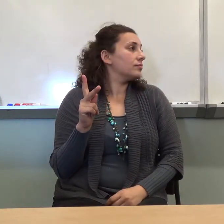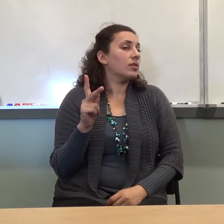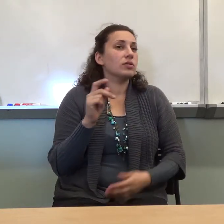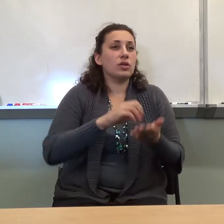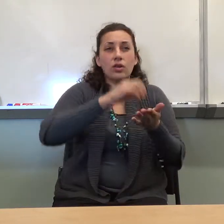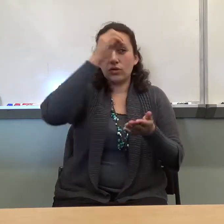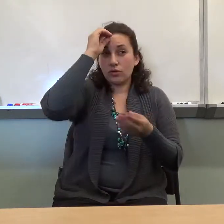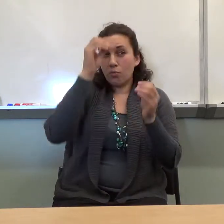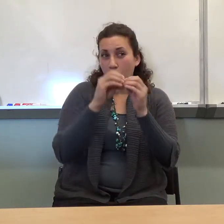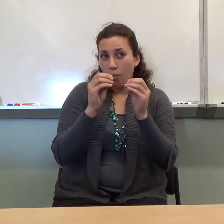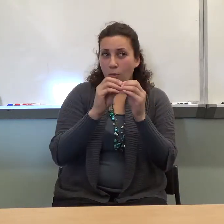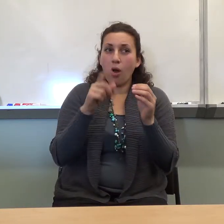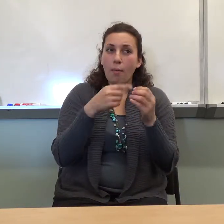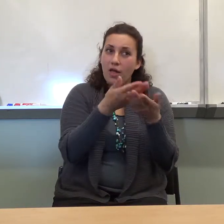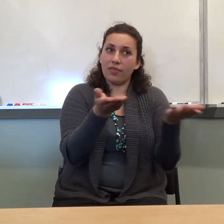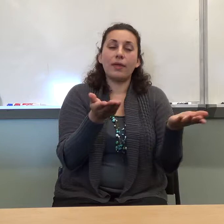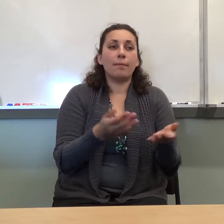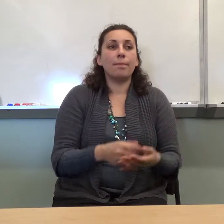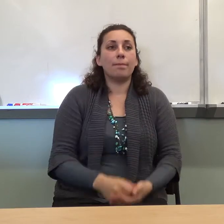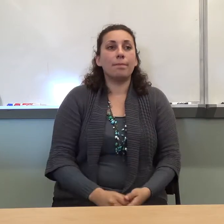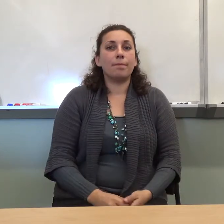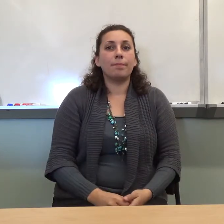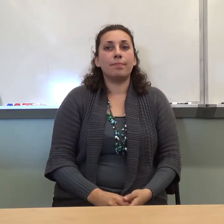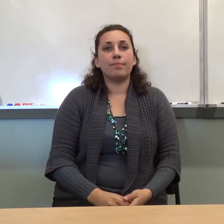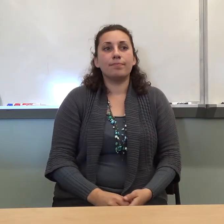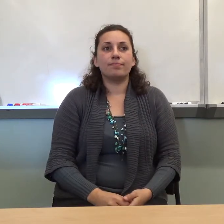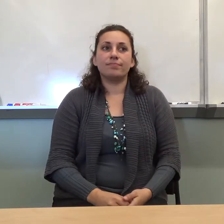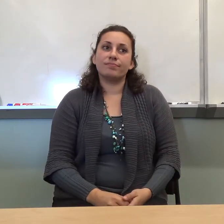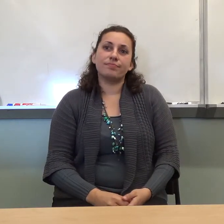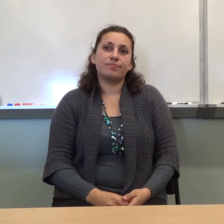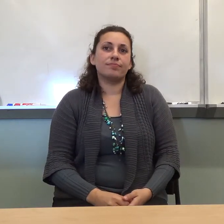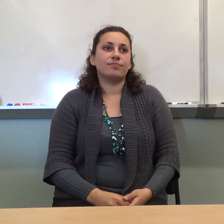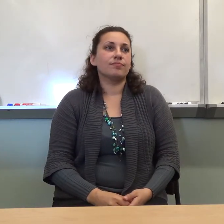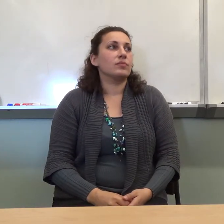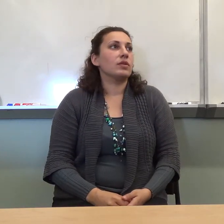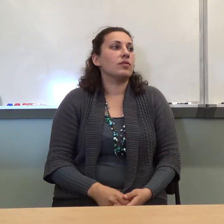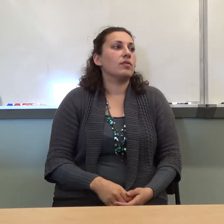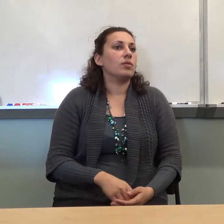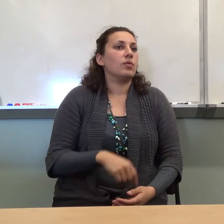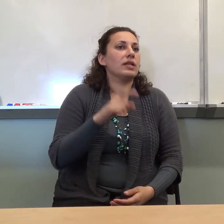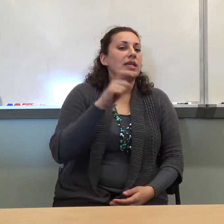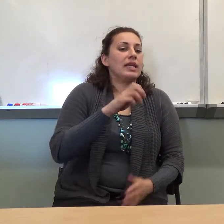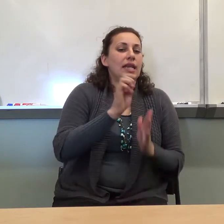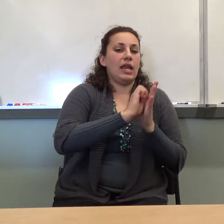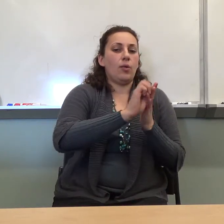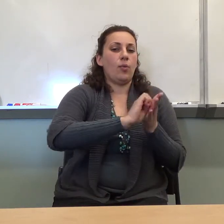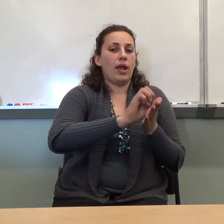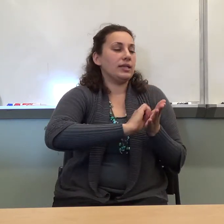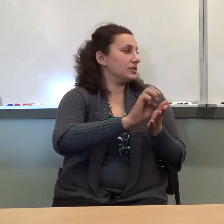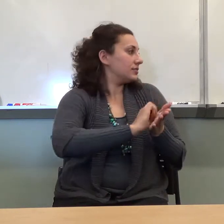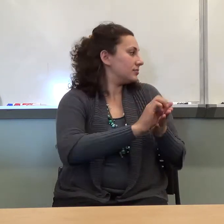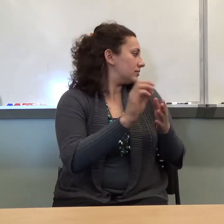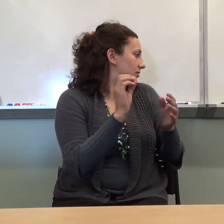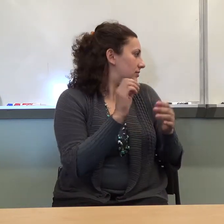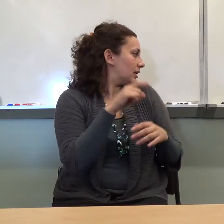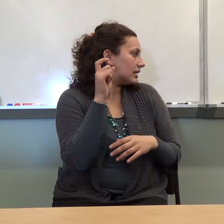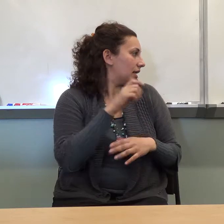know. But that's the way it is. First of all, of course, we need an eraser. Nothing can happen without an eraser in this world.